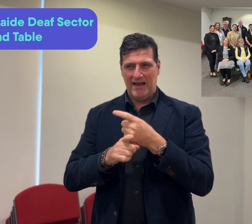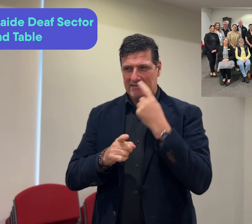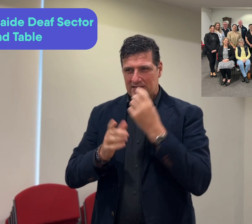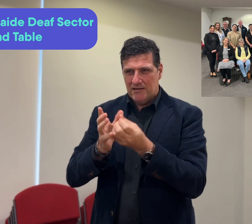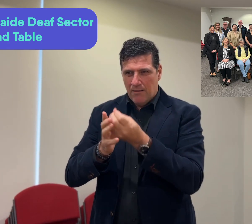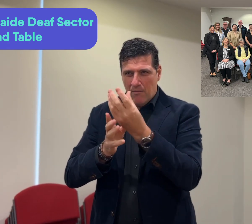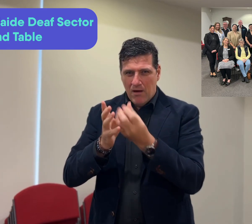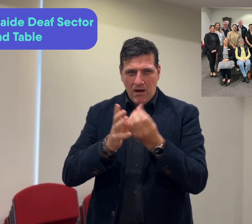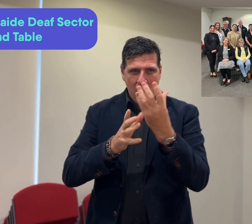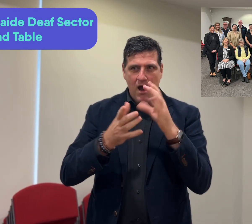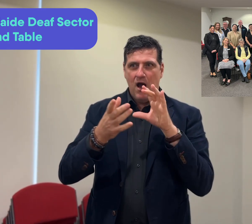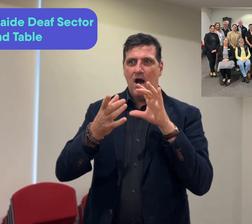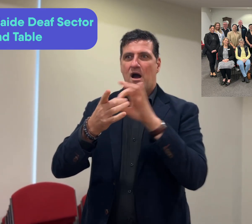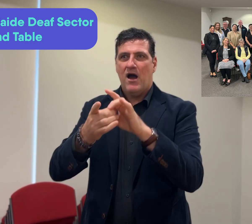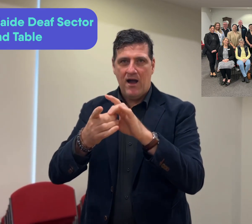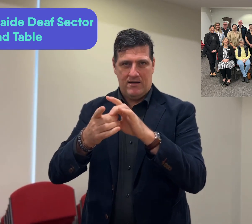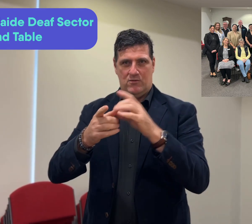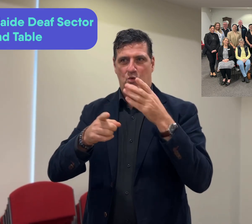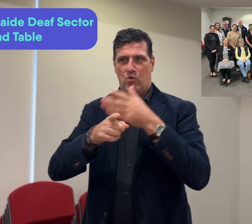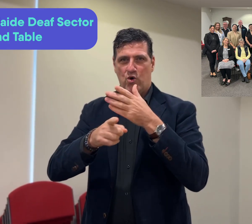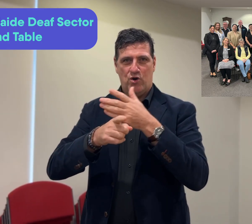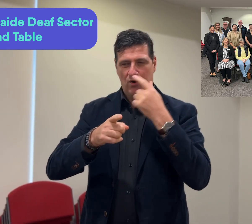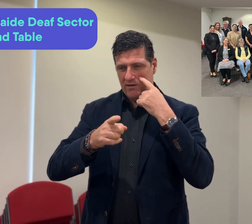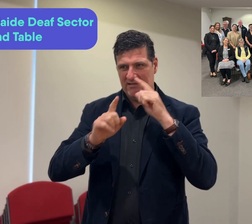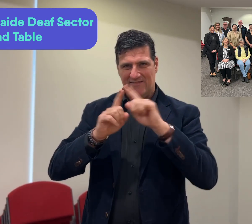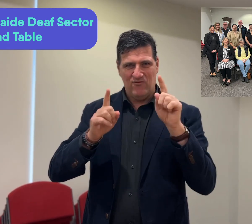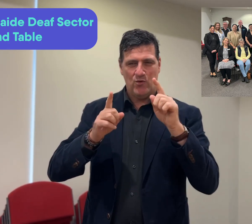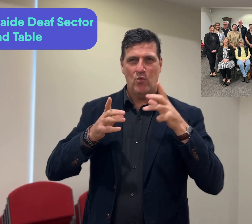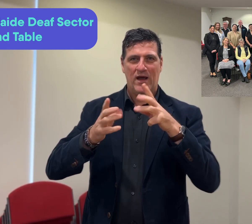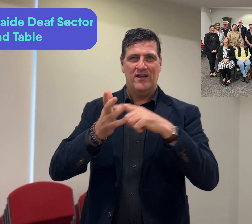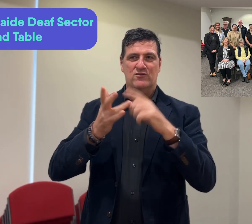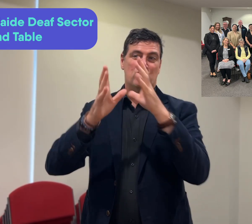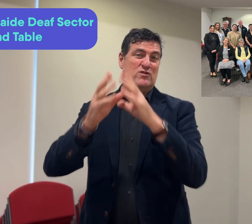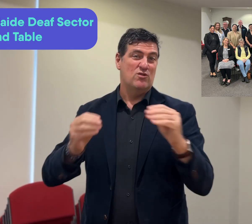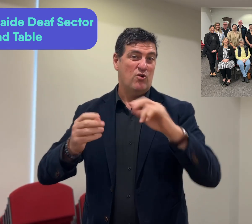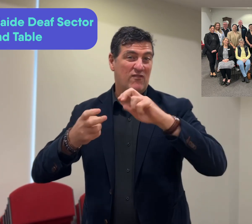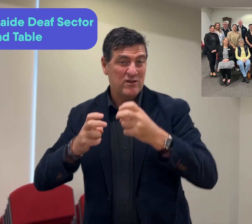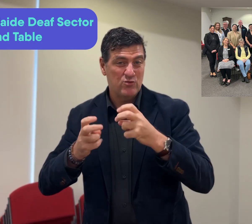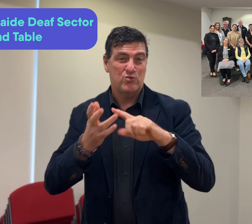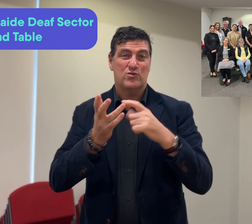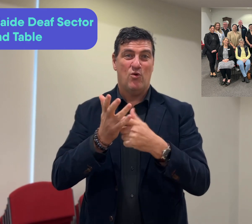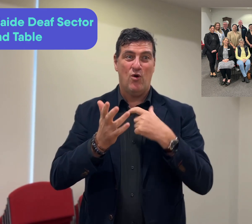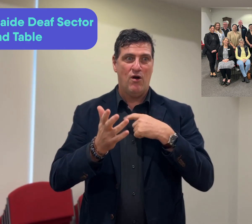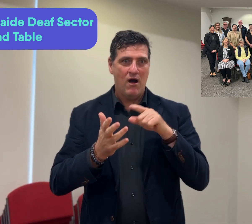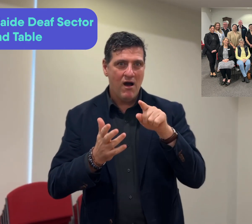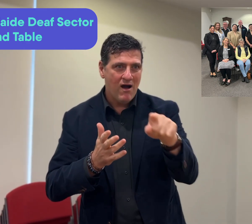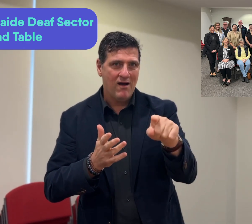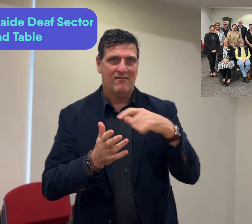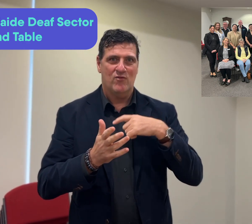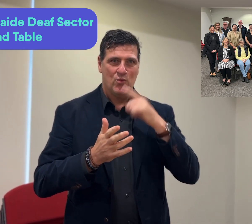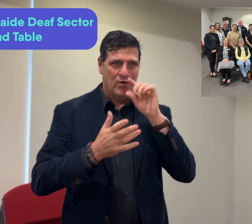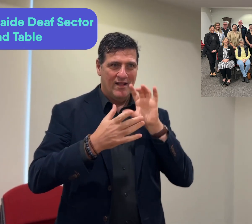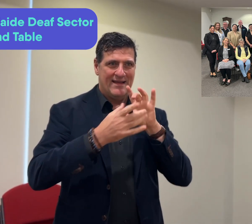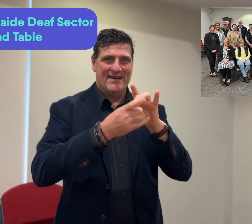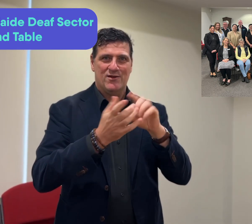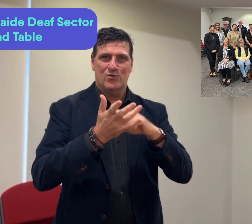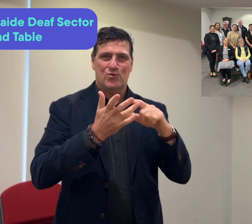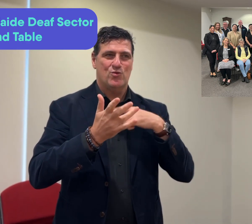and opportunity to talk through any emerging issues and looking at various ways to resolve those issues